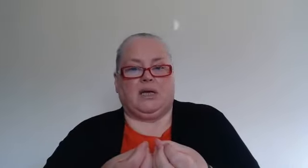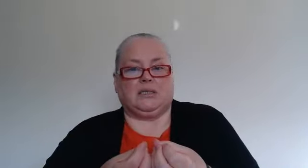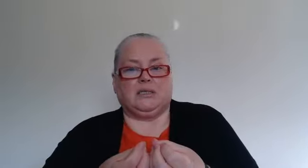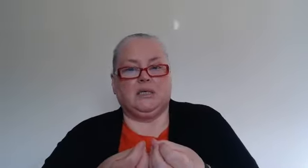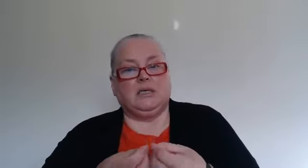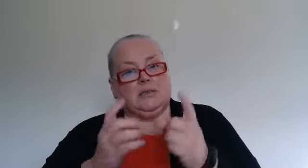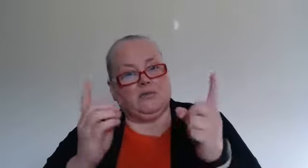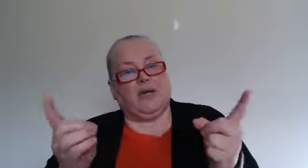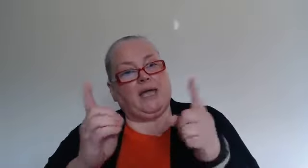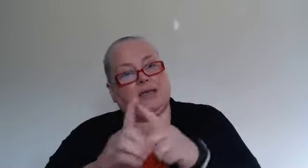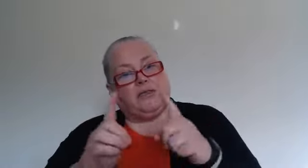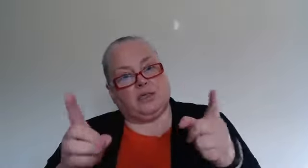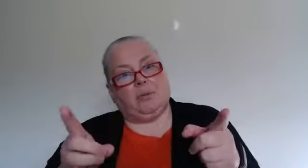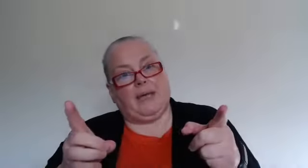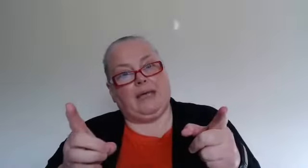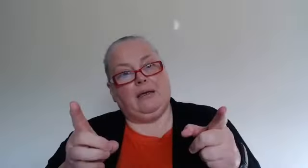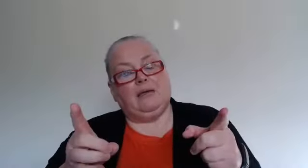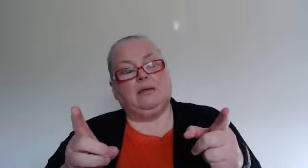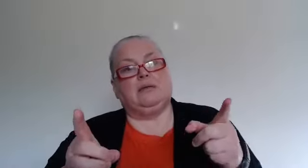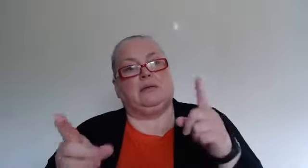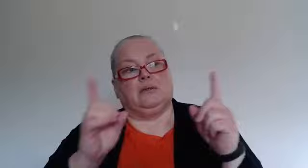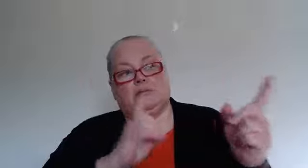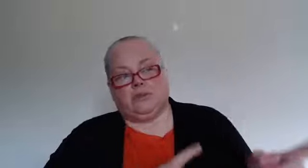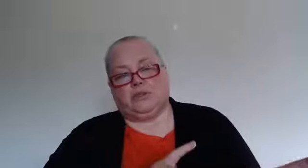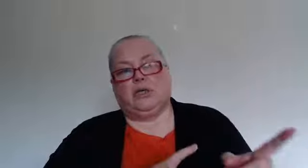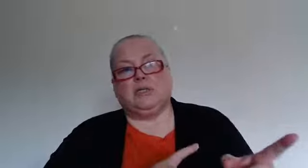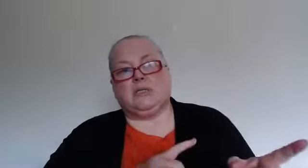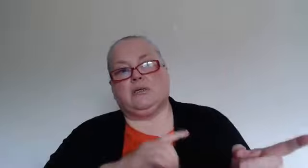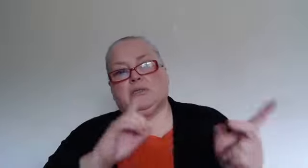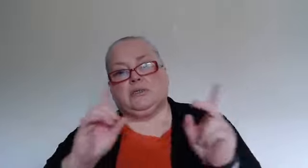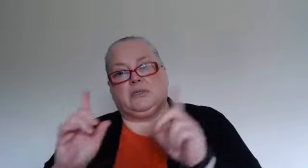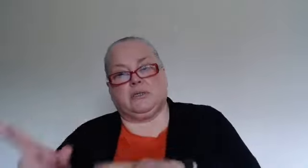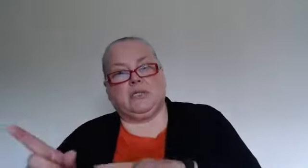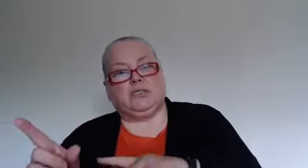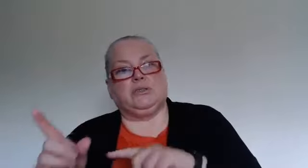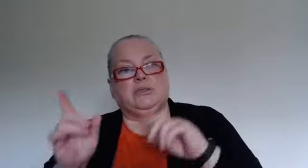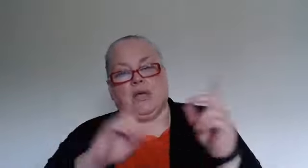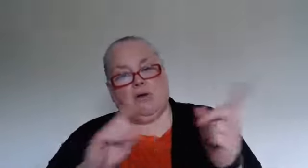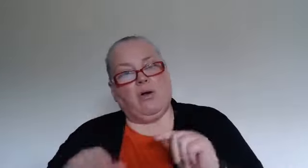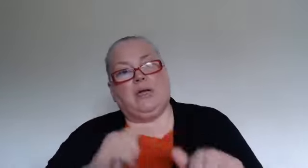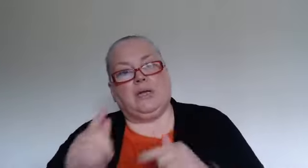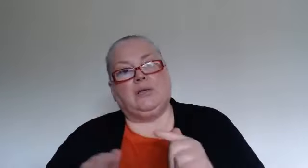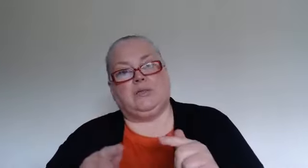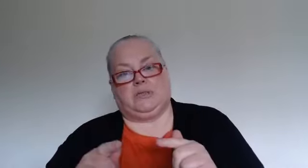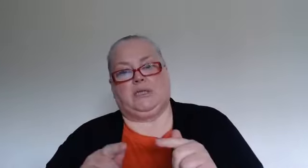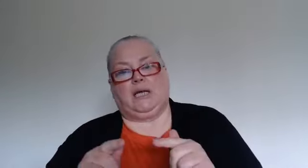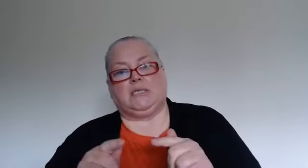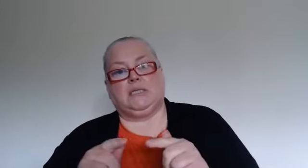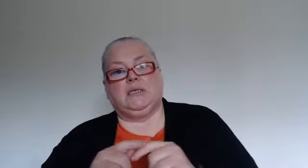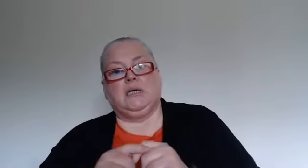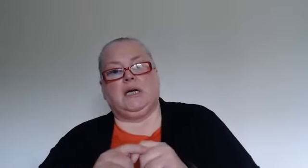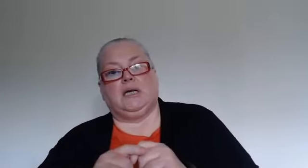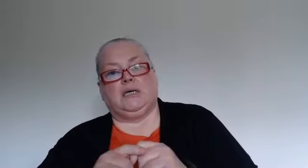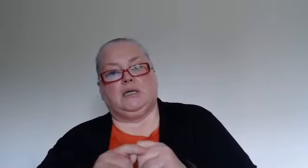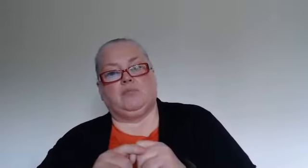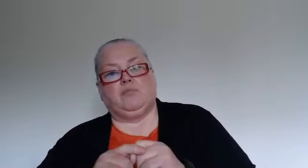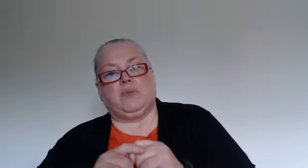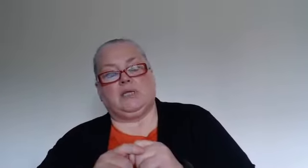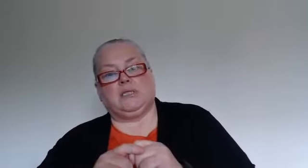that? Don't forget your GP, your child's doctor, the teachers, they're all included in that.